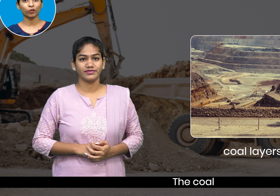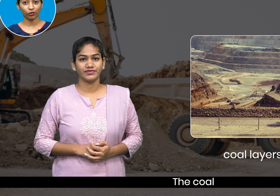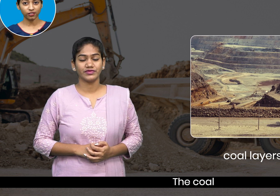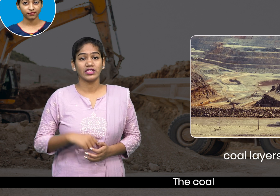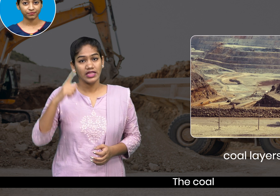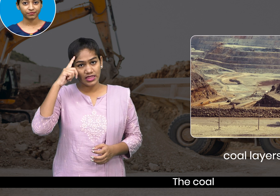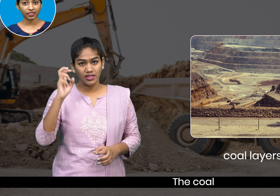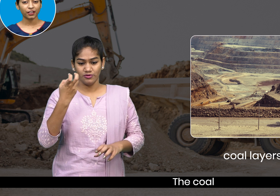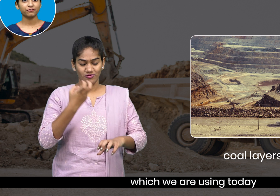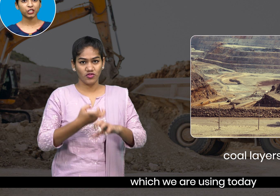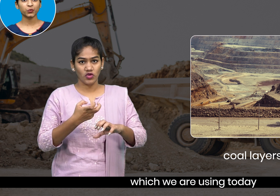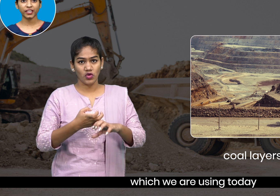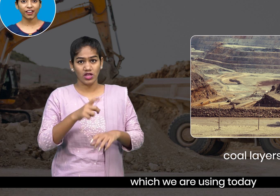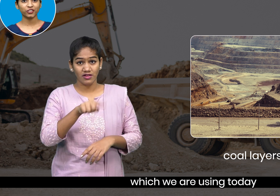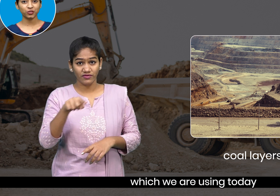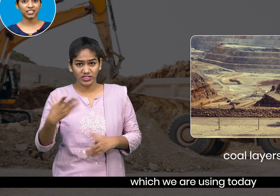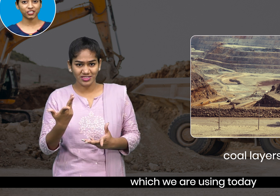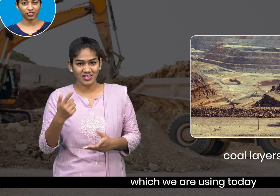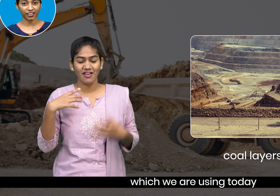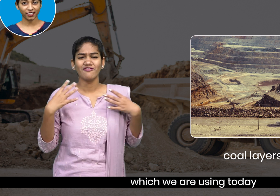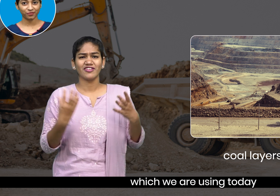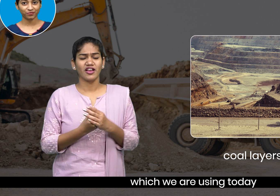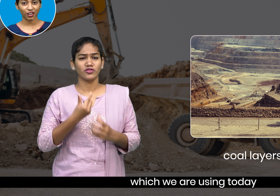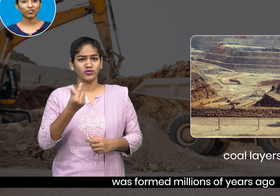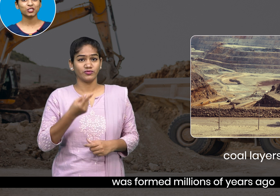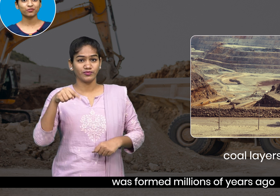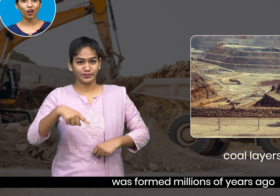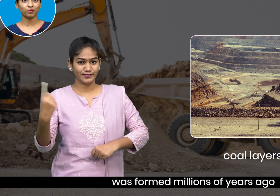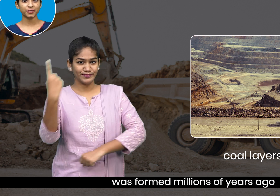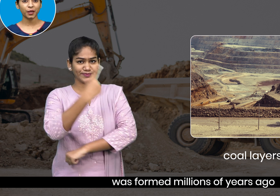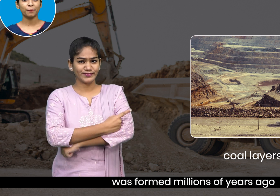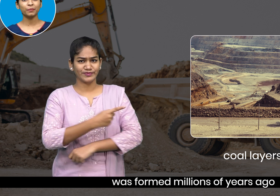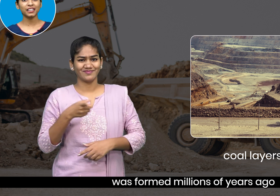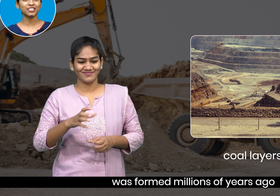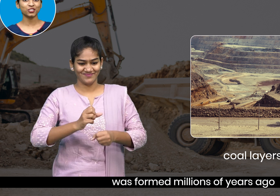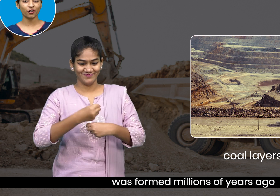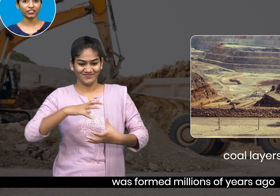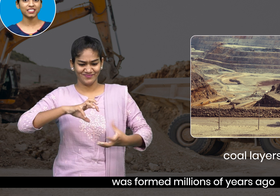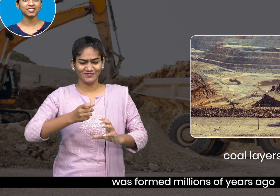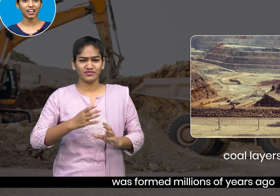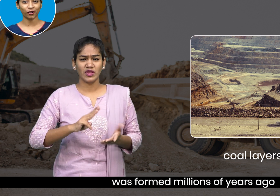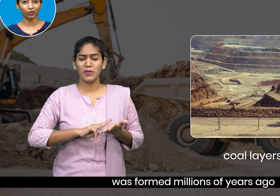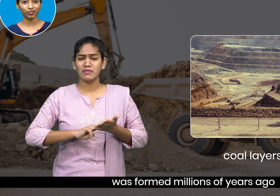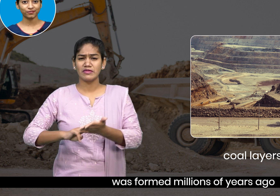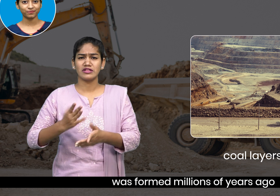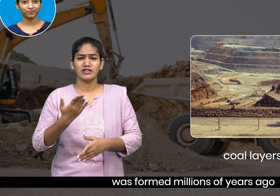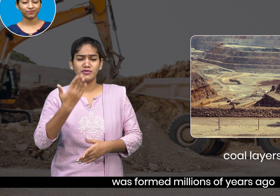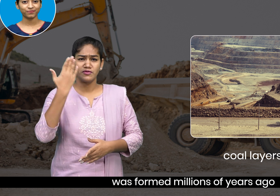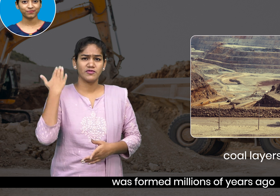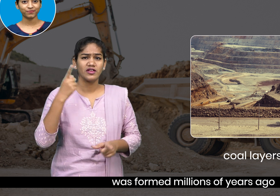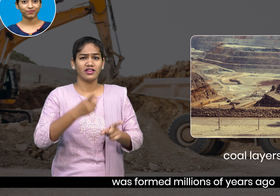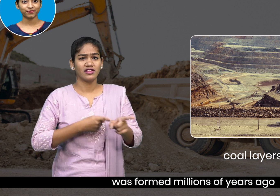The coal which we are using today was formed millions of years ago